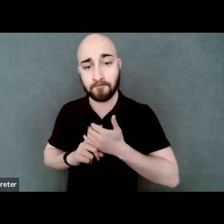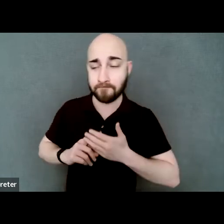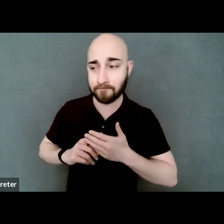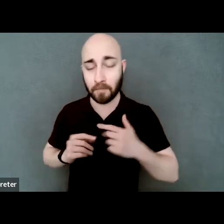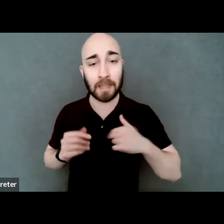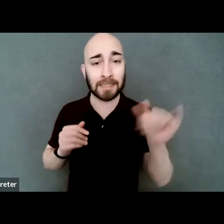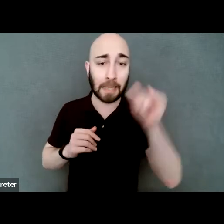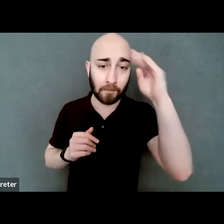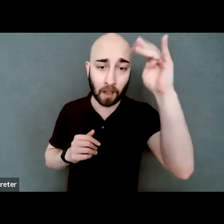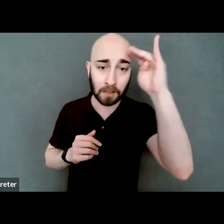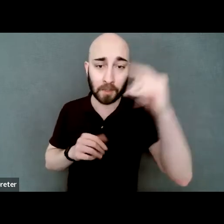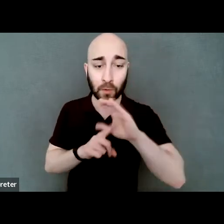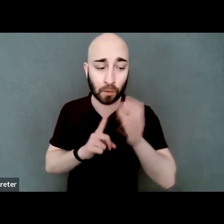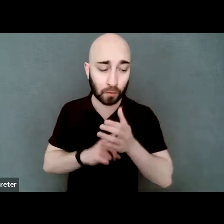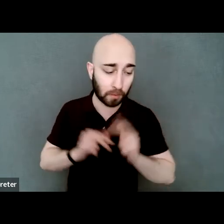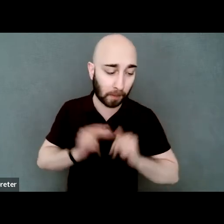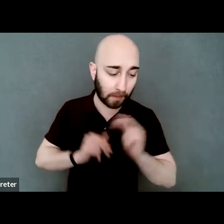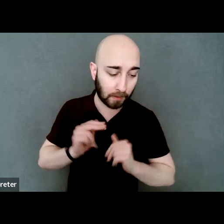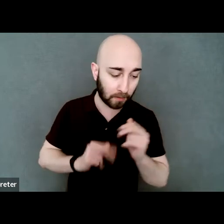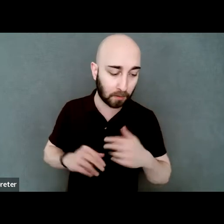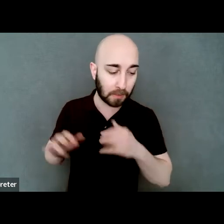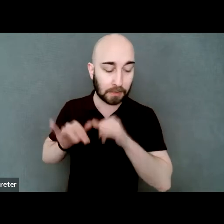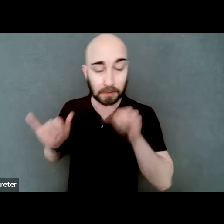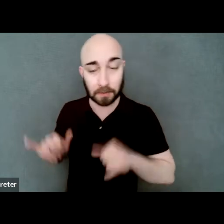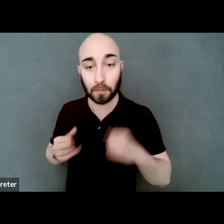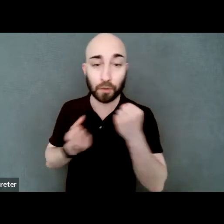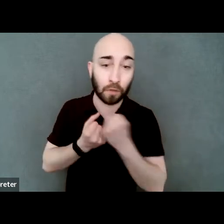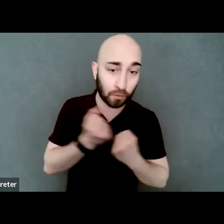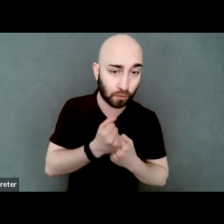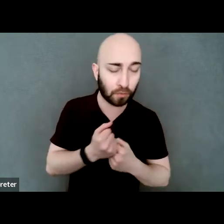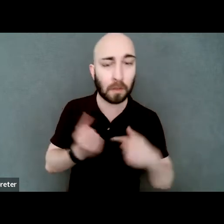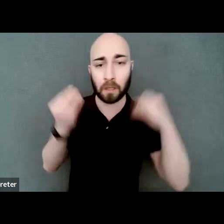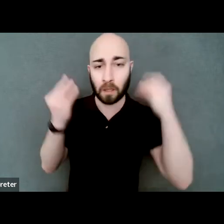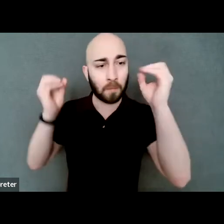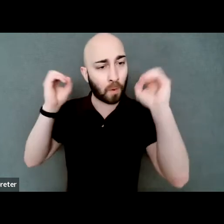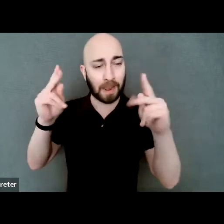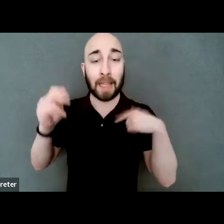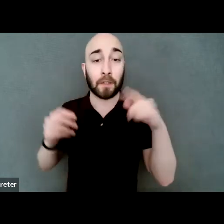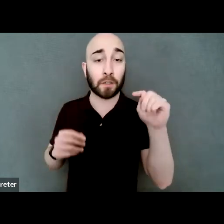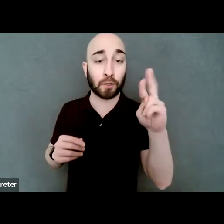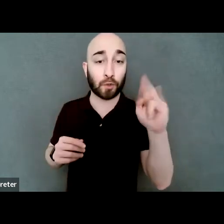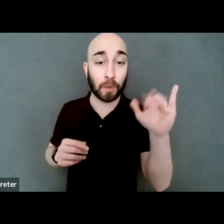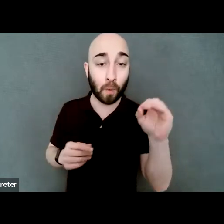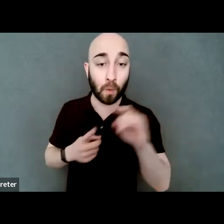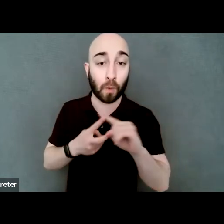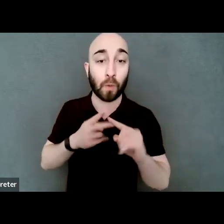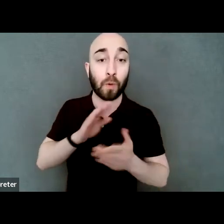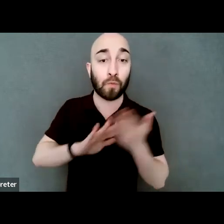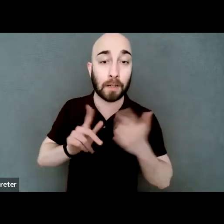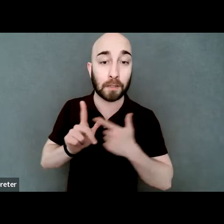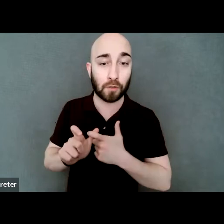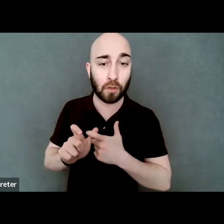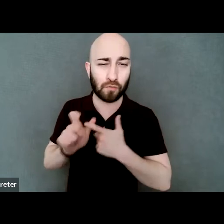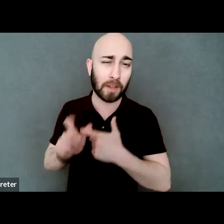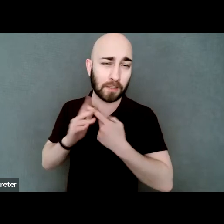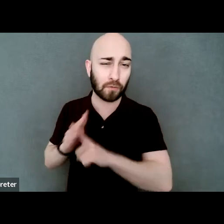building, systems and structure. And I said, okay, well, I have a trio running start advising underneath me. What